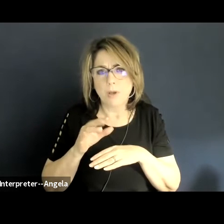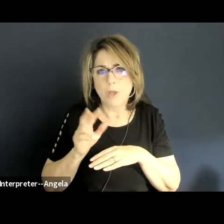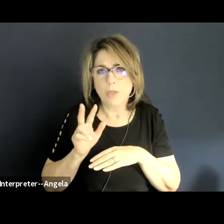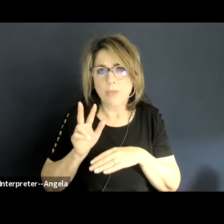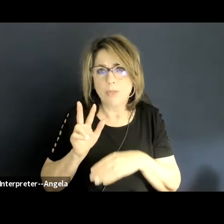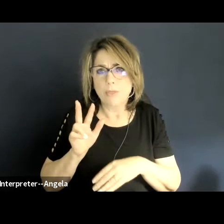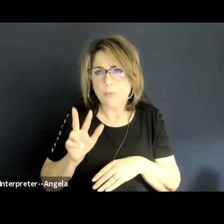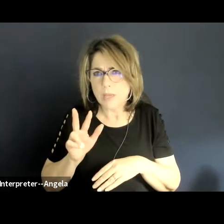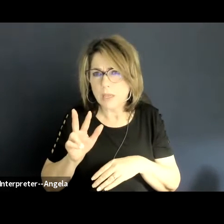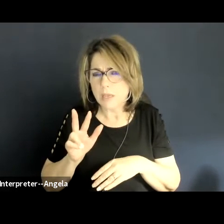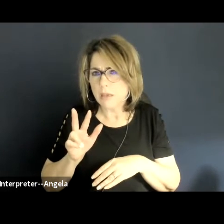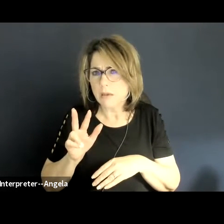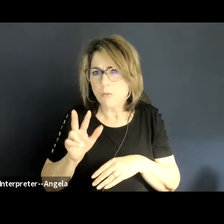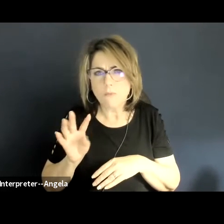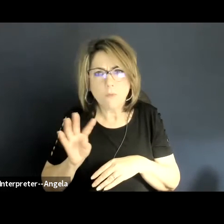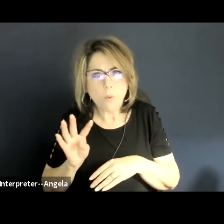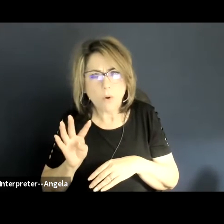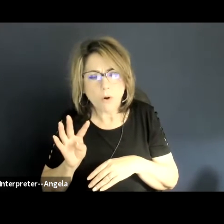3, maybe 4